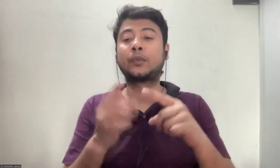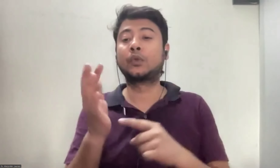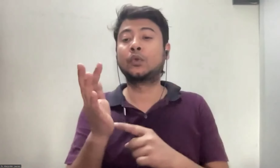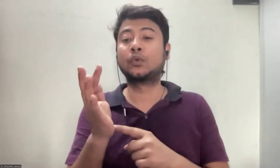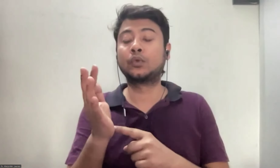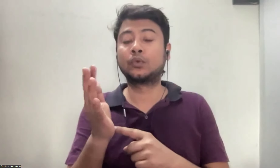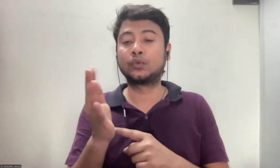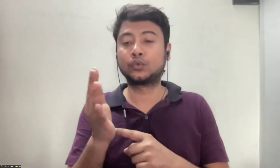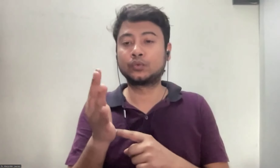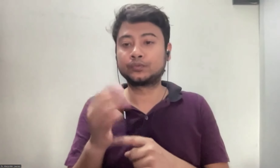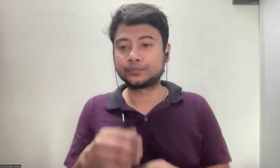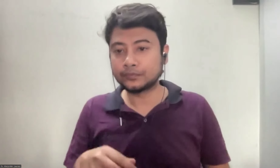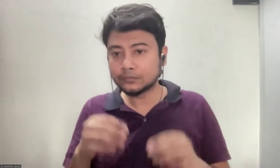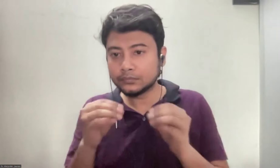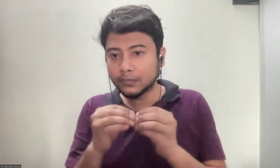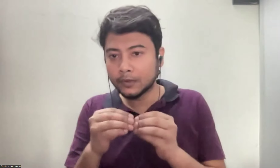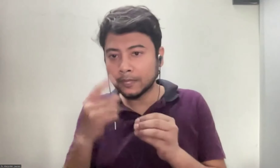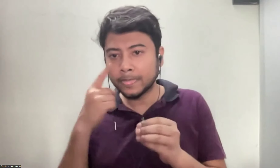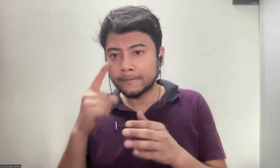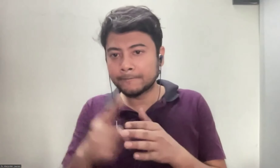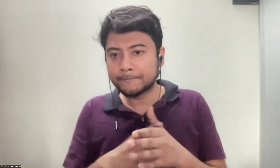So Bijal is asking